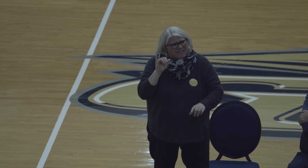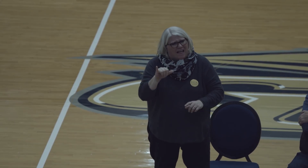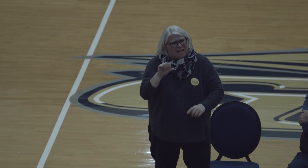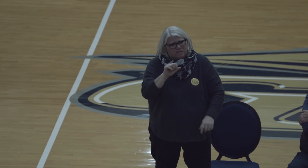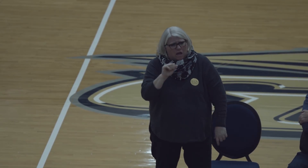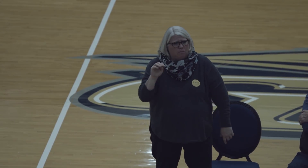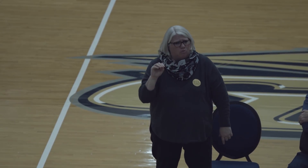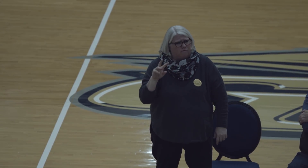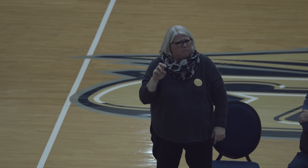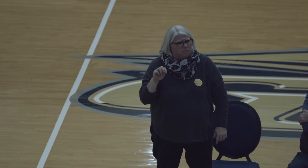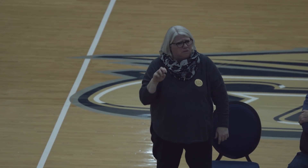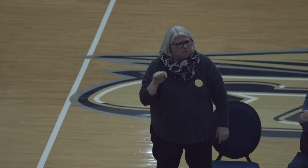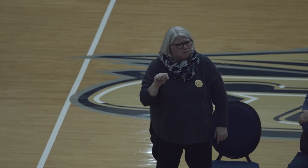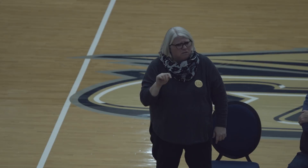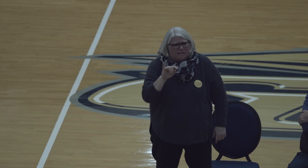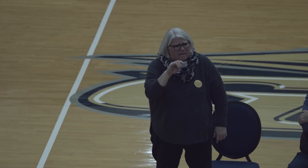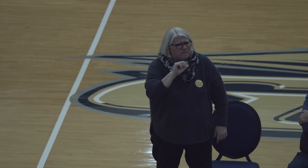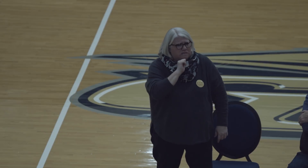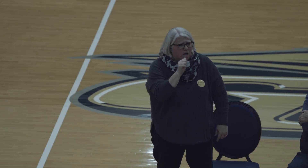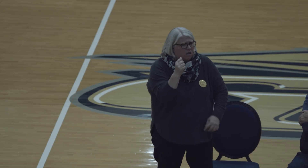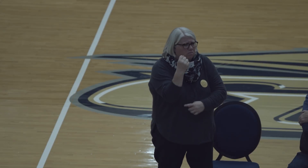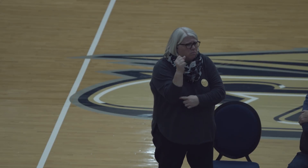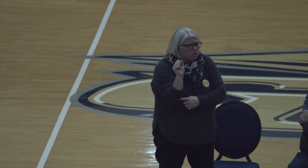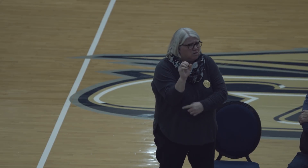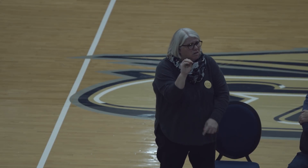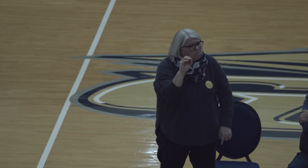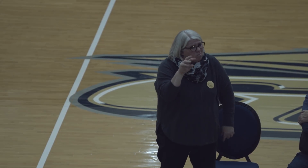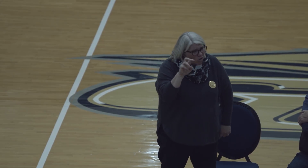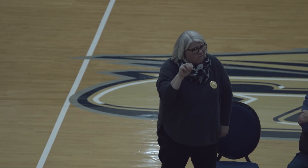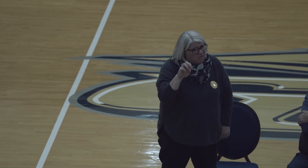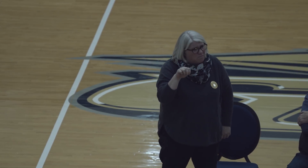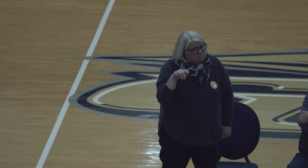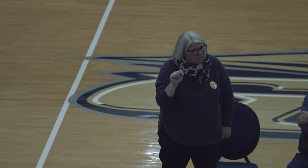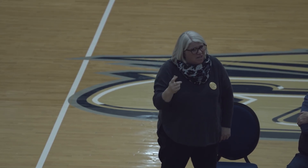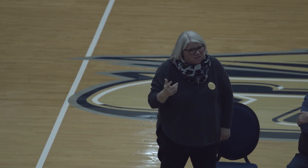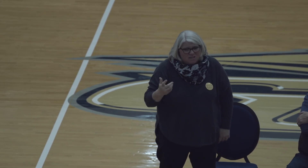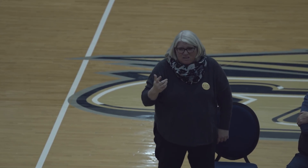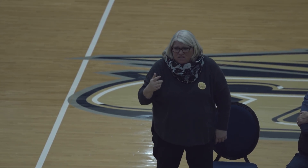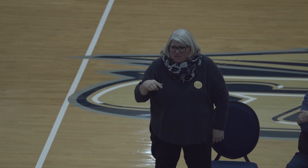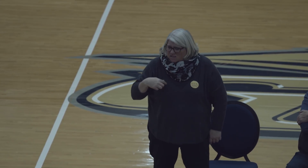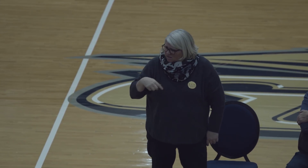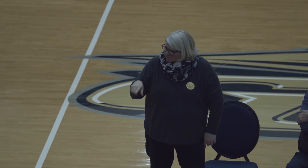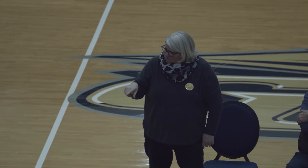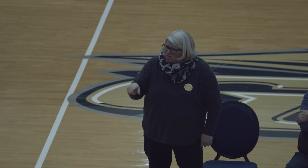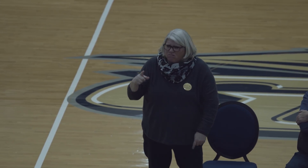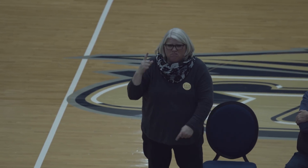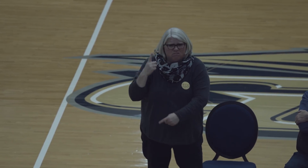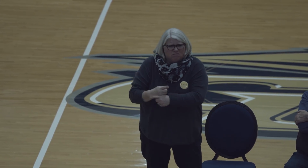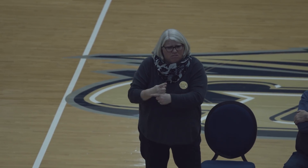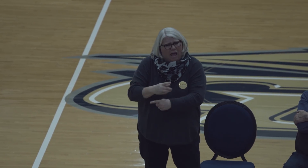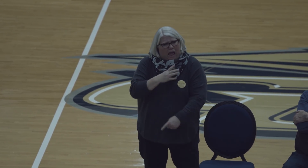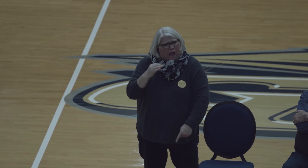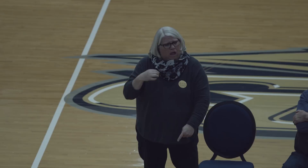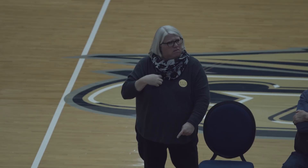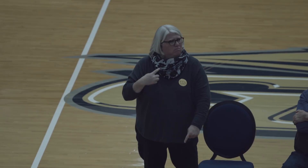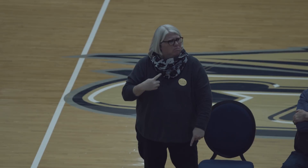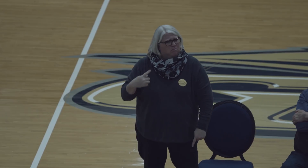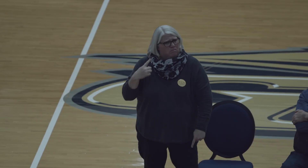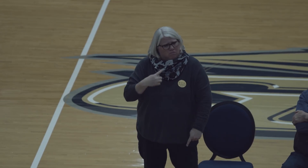am forever awed by that. That defined us as a movement. It wasn't a march, it wasn't a protest, it was a movement. And